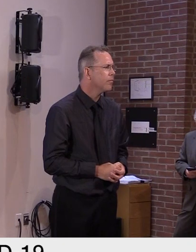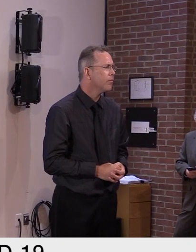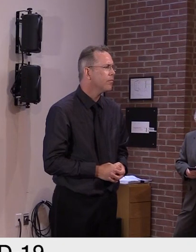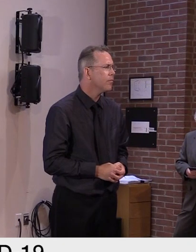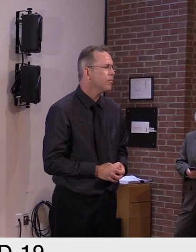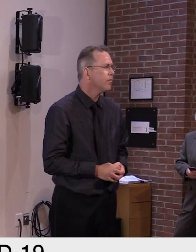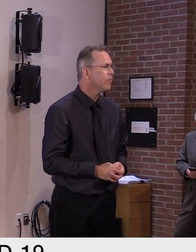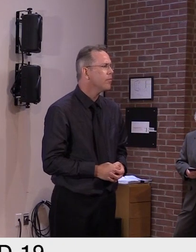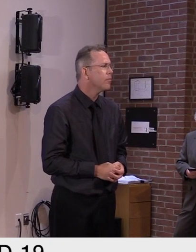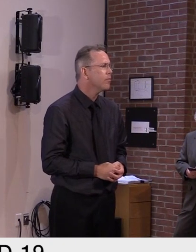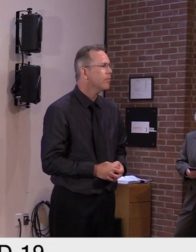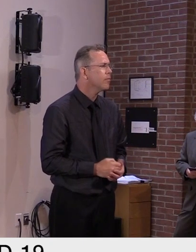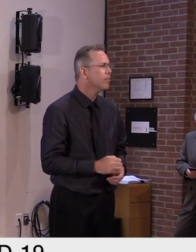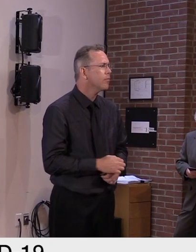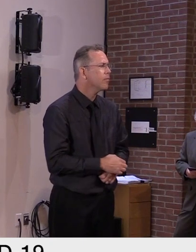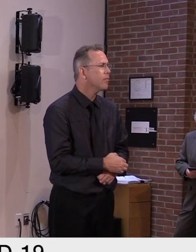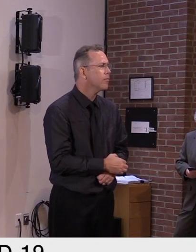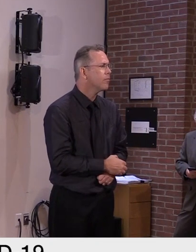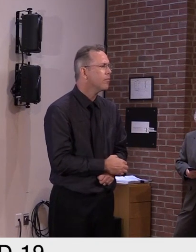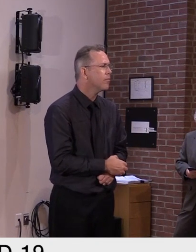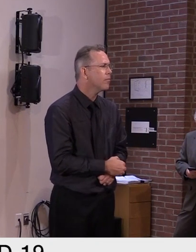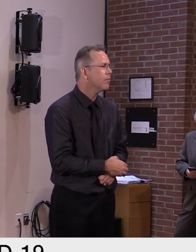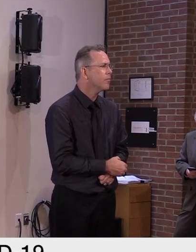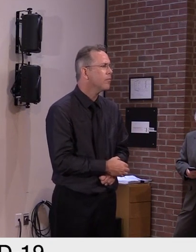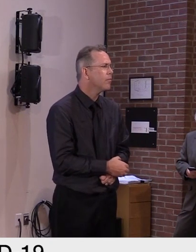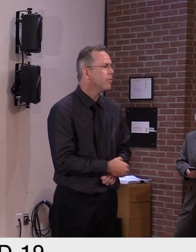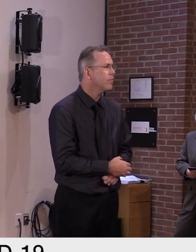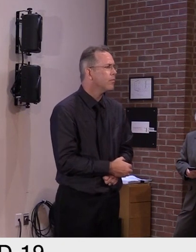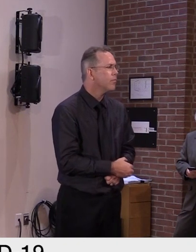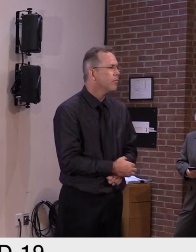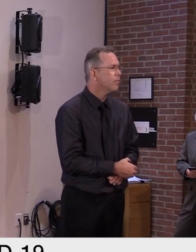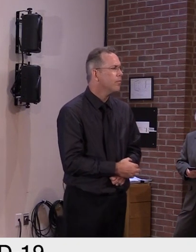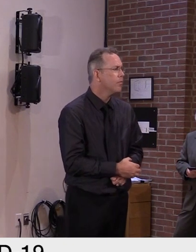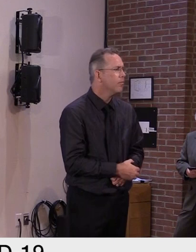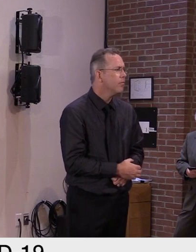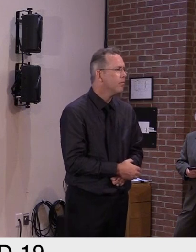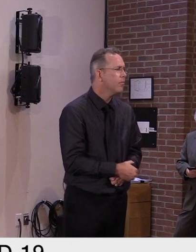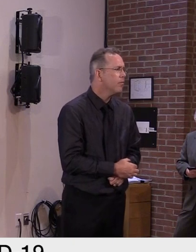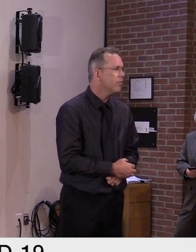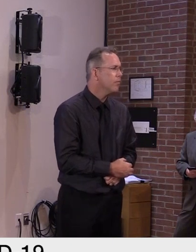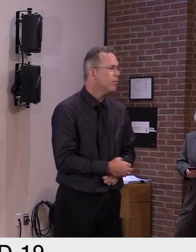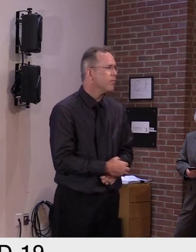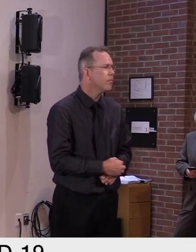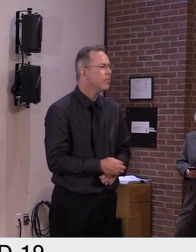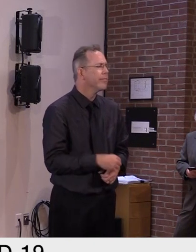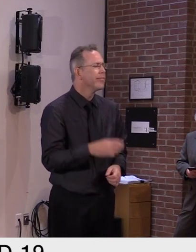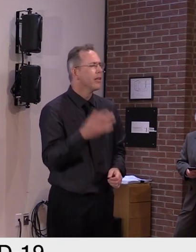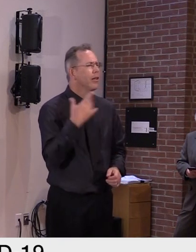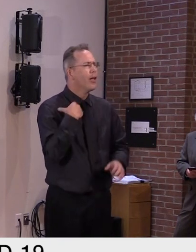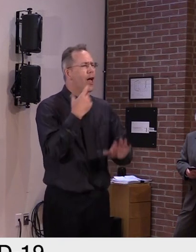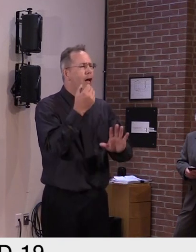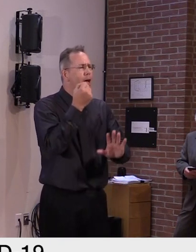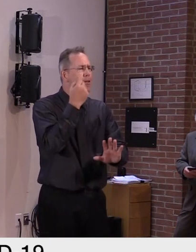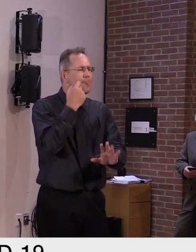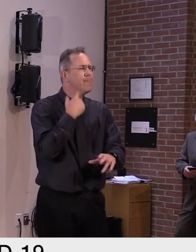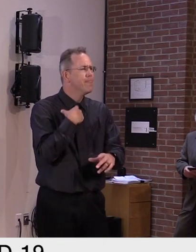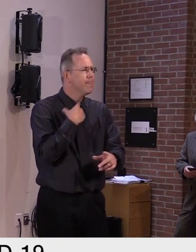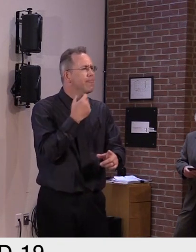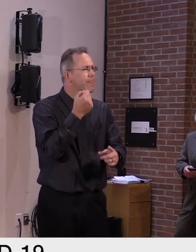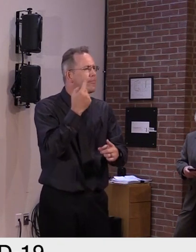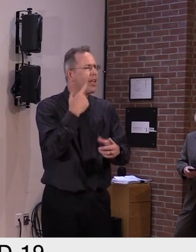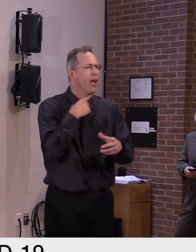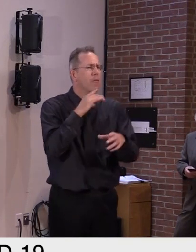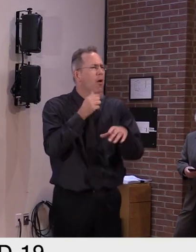know, has this one case taught us anything about how we can better refine our protocols